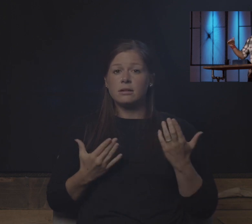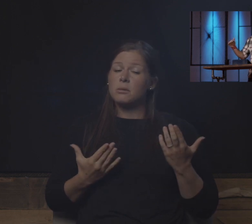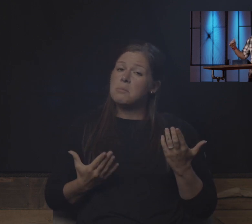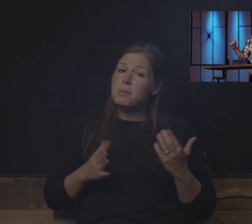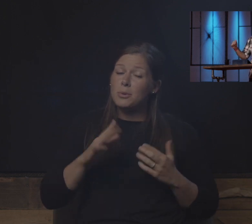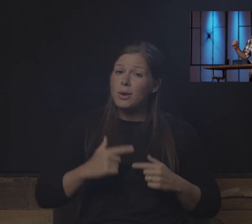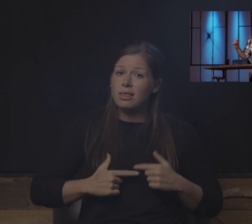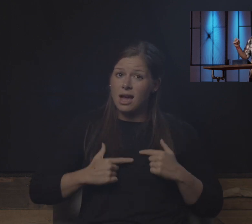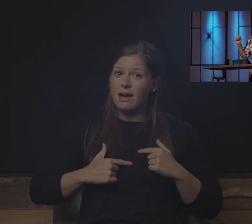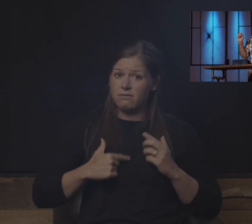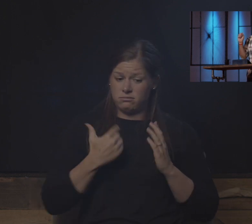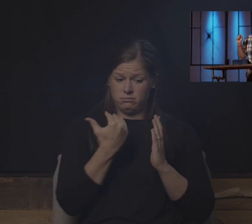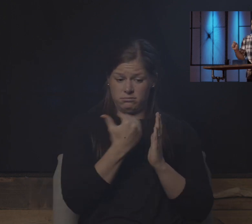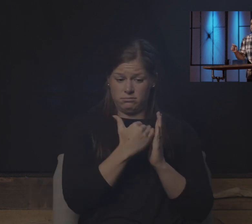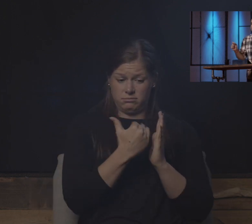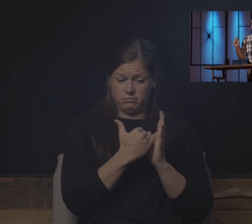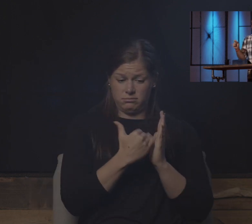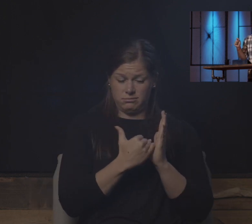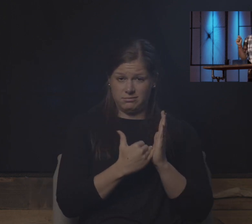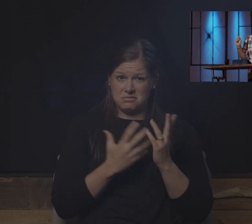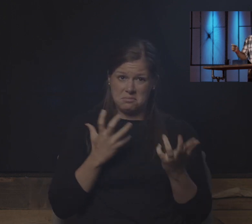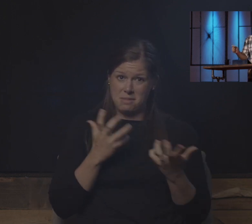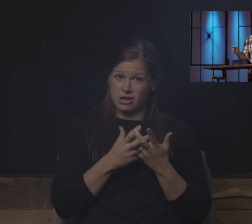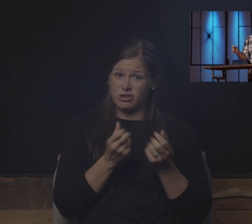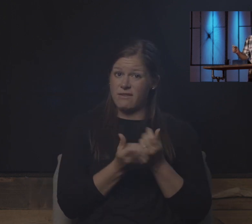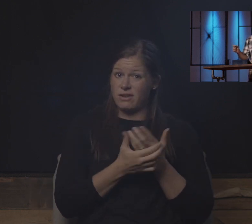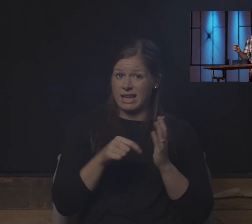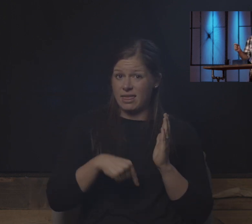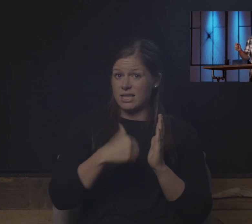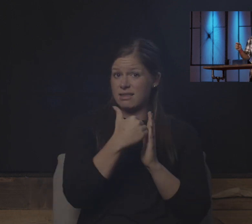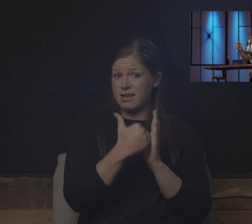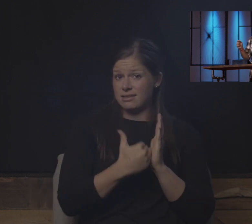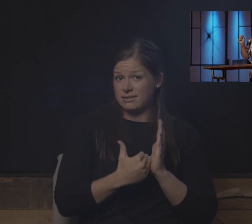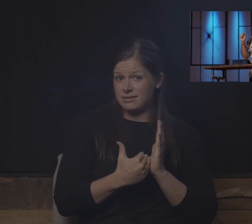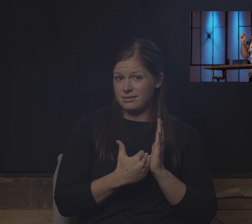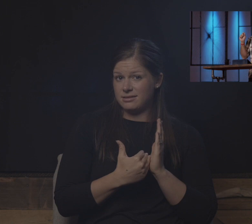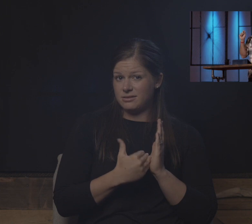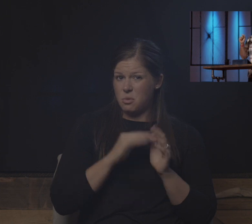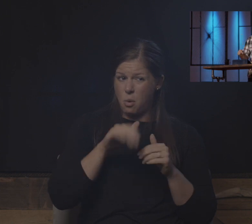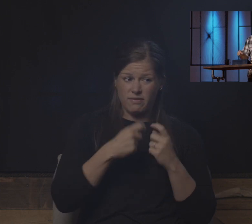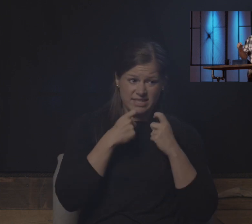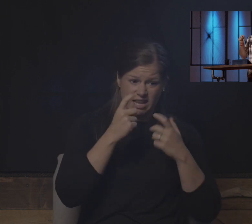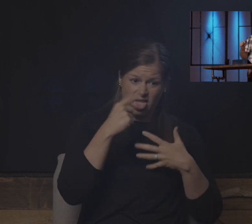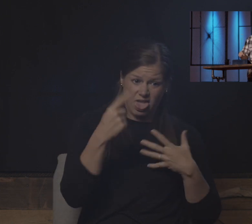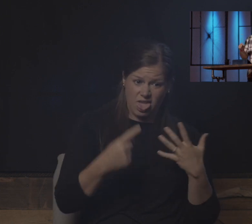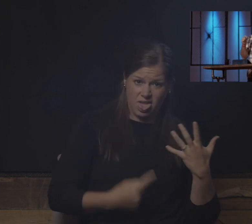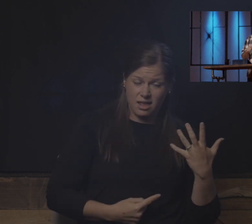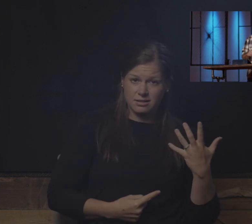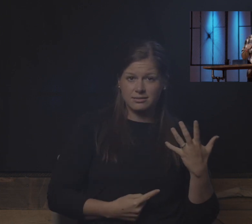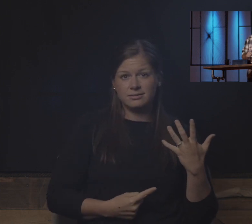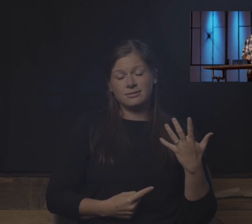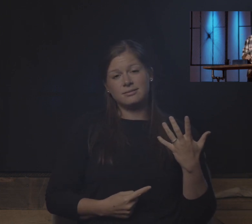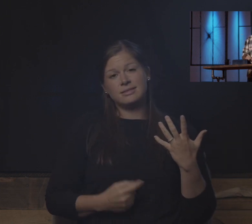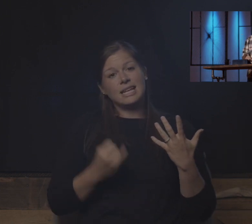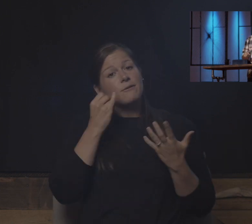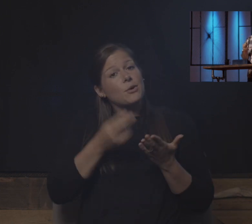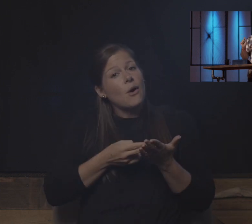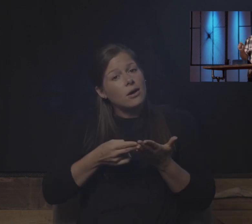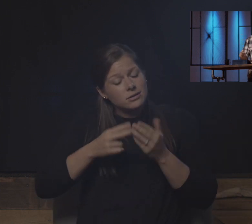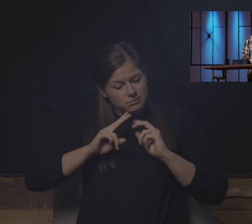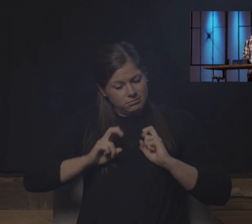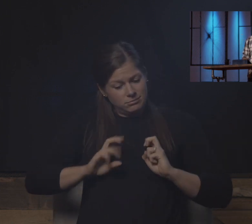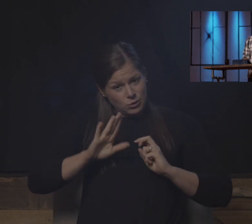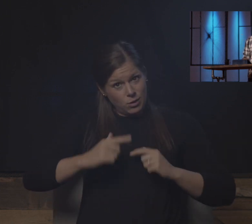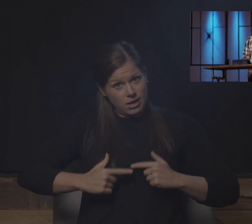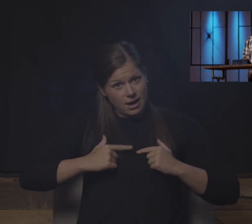max, but if you're honest with your biography, you will find every single word in verse 3